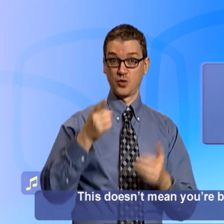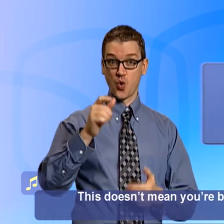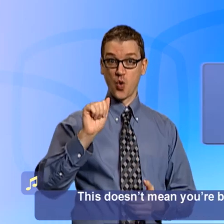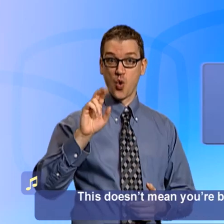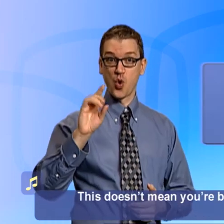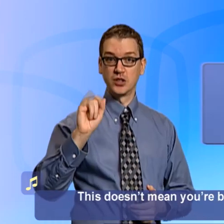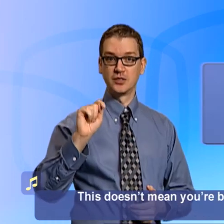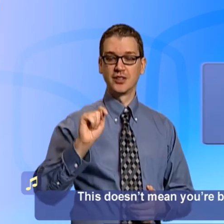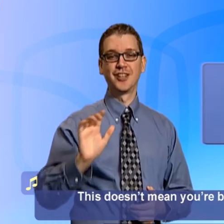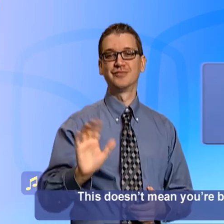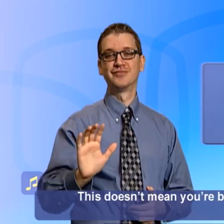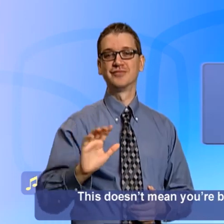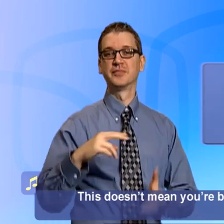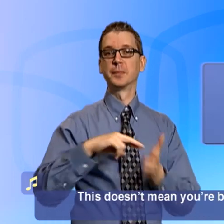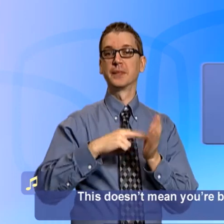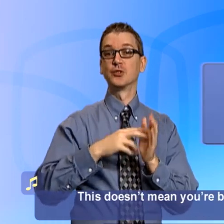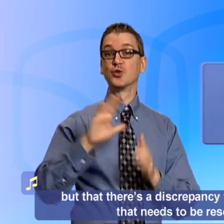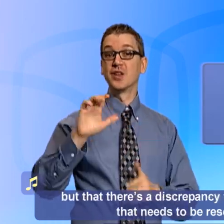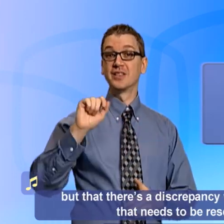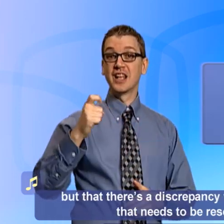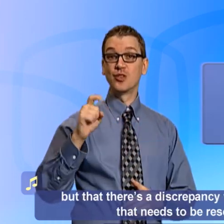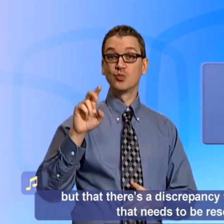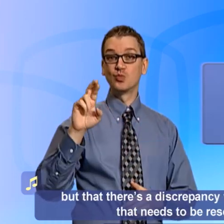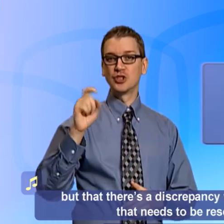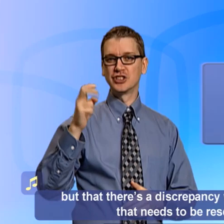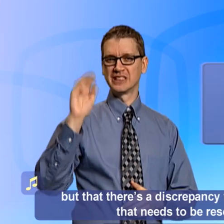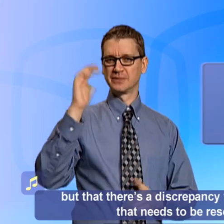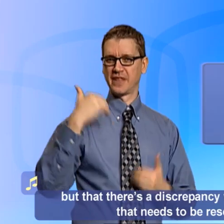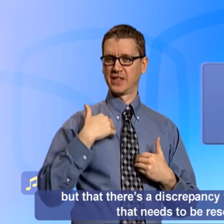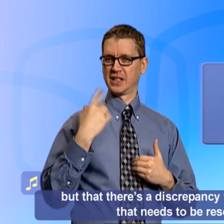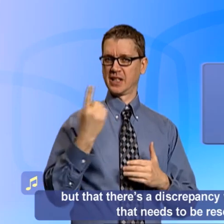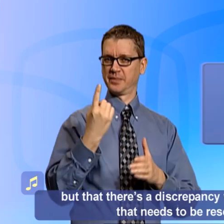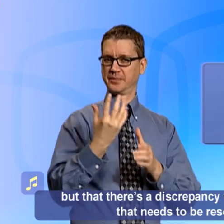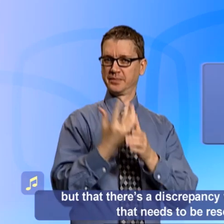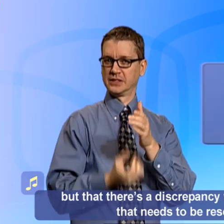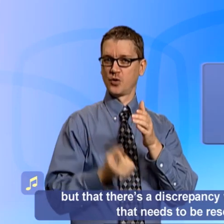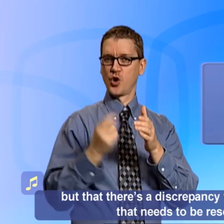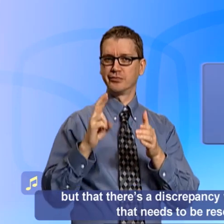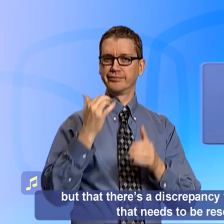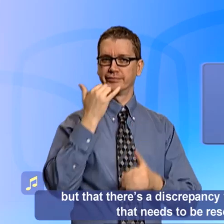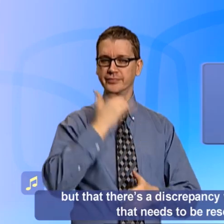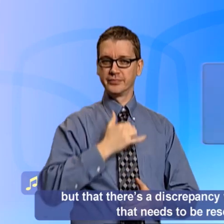This doesn't mean you're being audited, but that there's a discrepancy with your return that needs to be resolved.